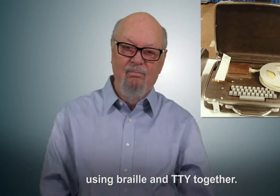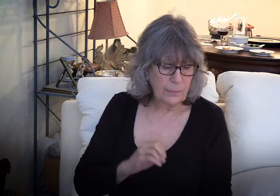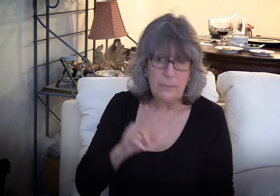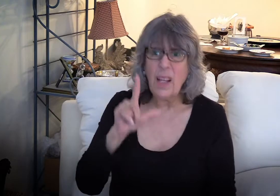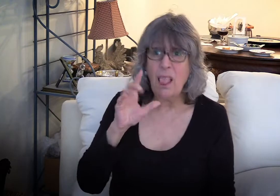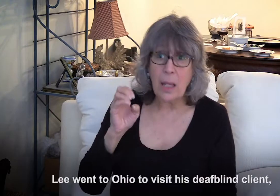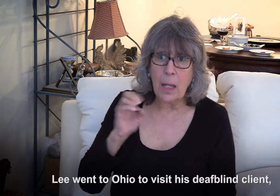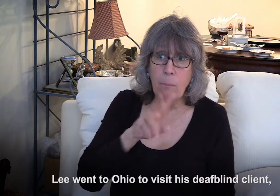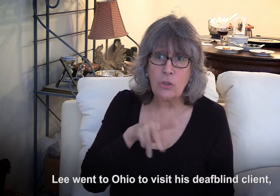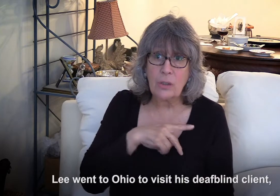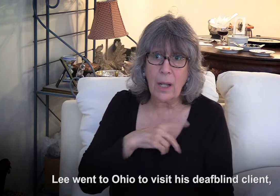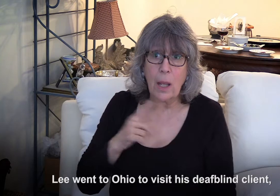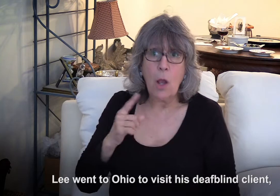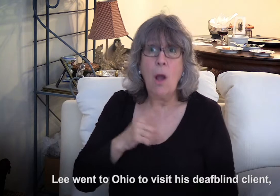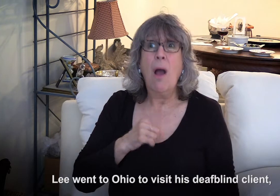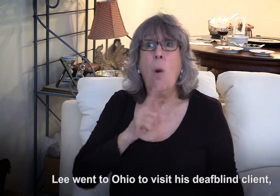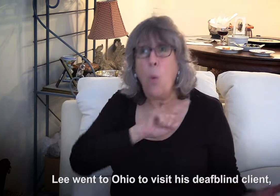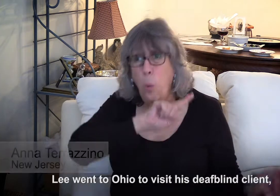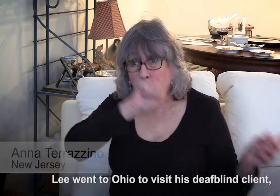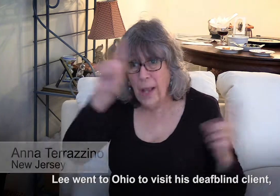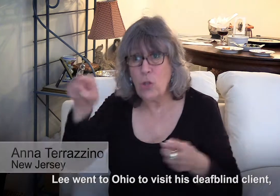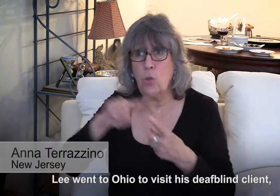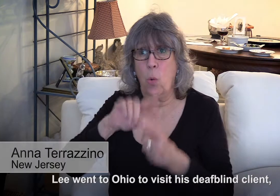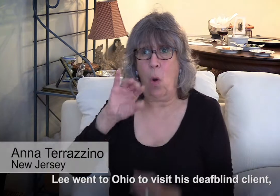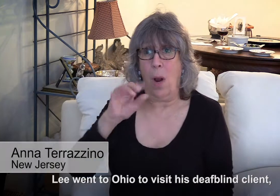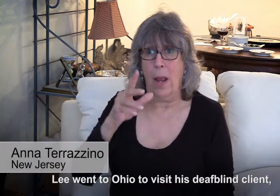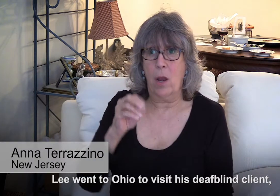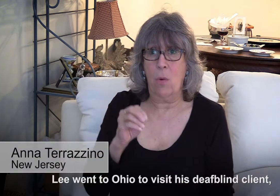TTY numbers, wait for a while.